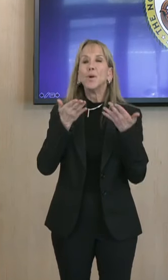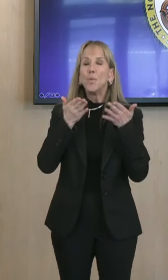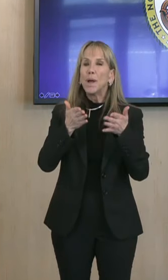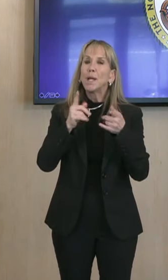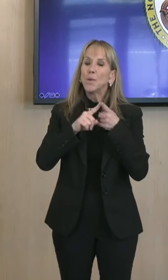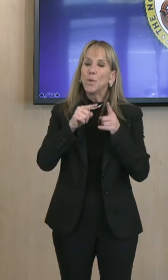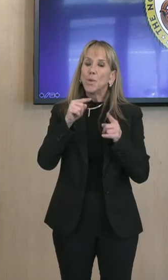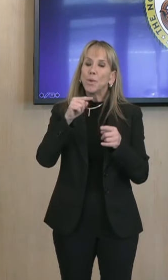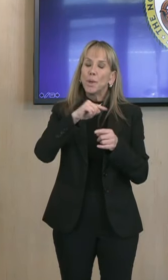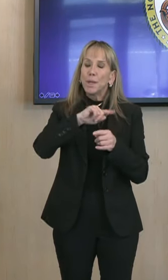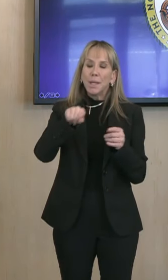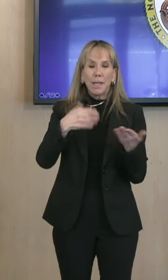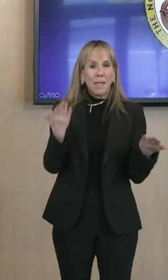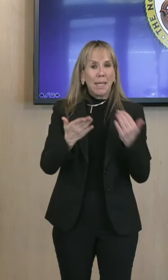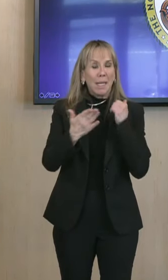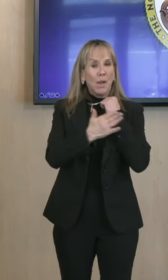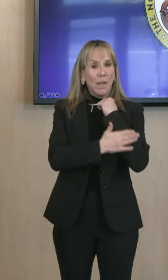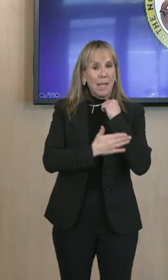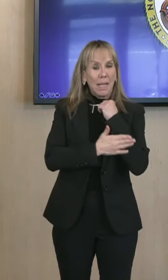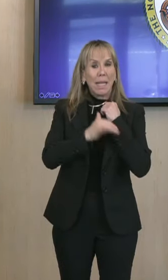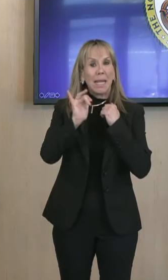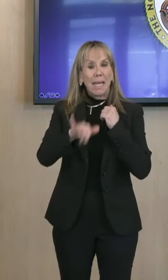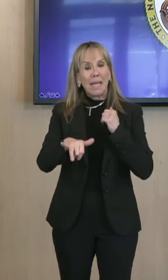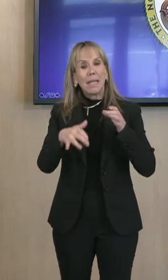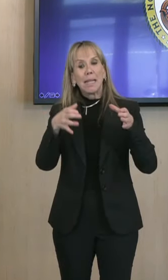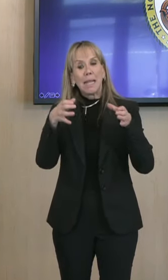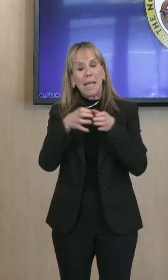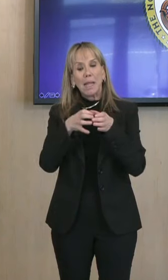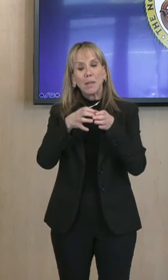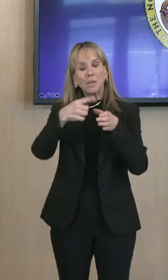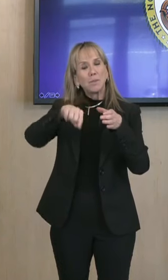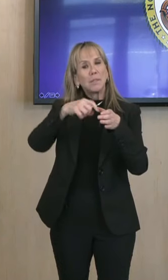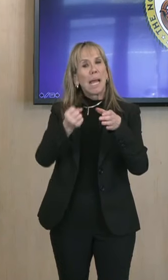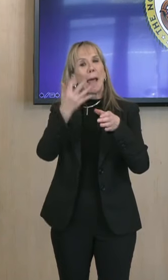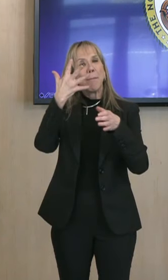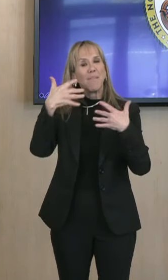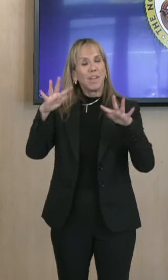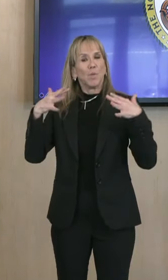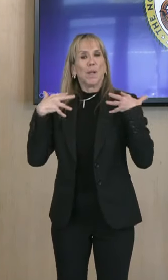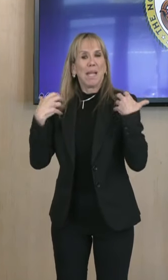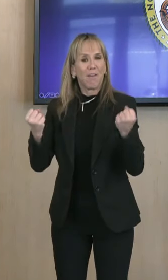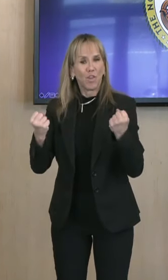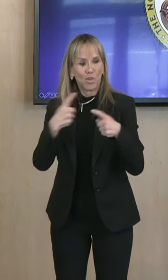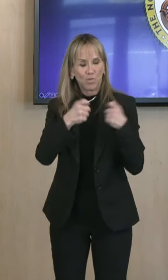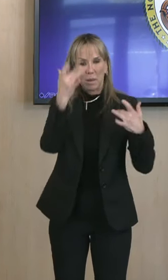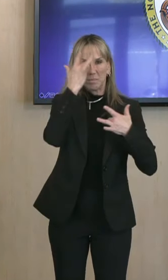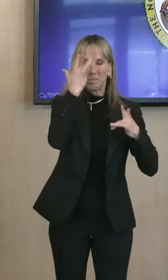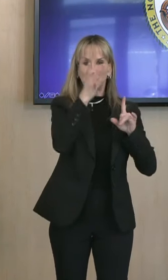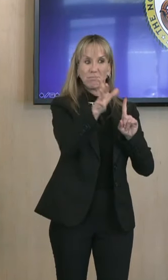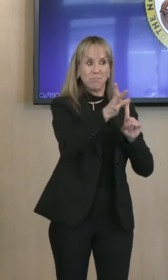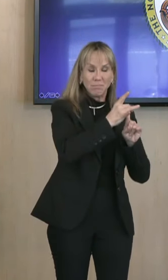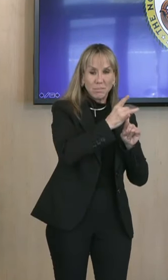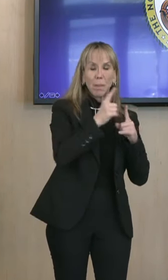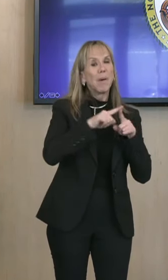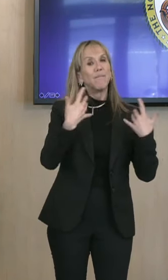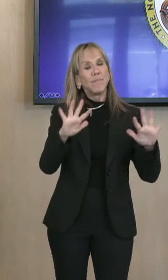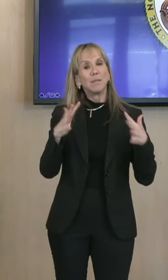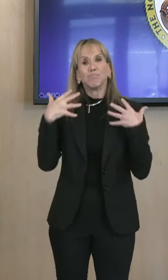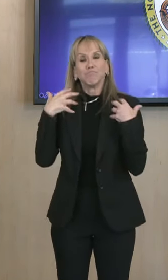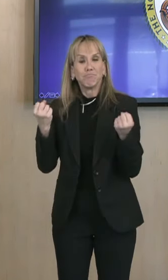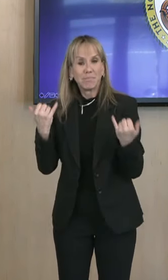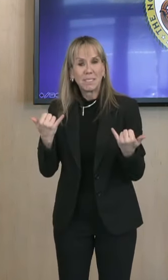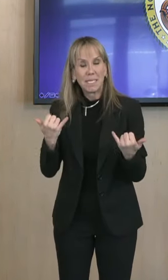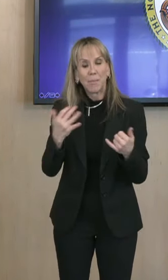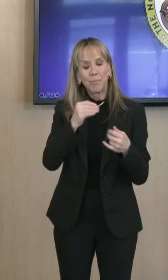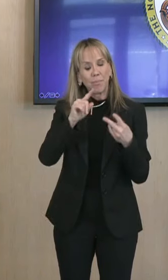of individuals in the county who have possibly recovered from the virus. And then another question for Supervisor Fletcher, I knew